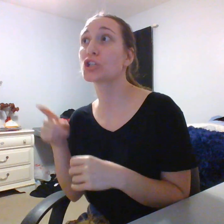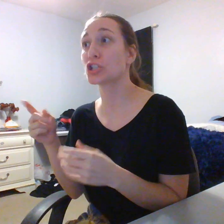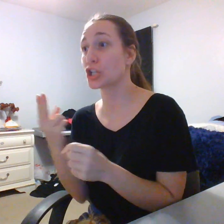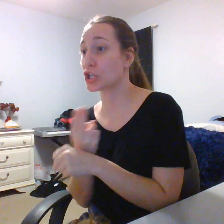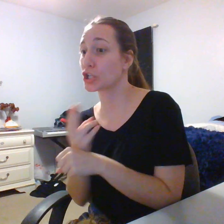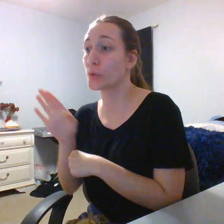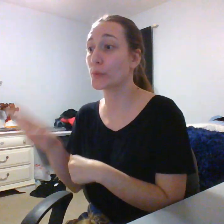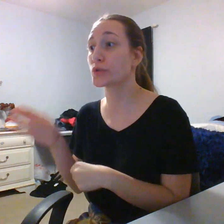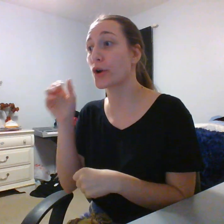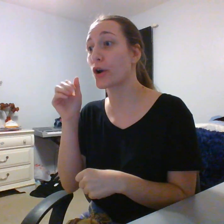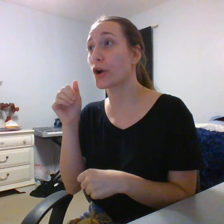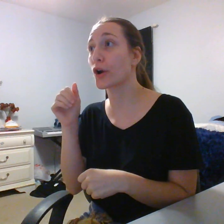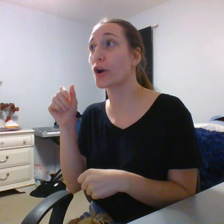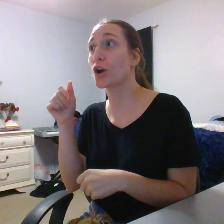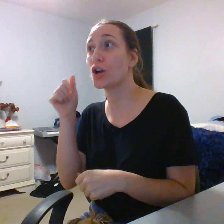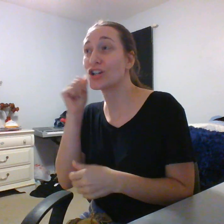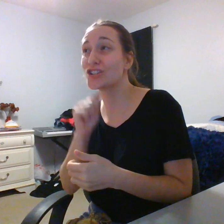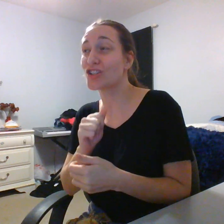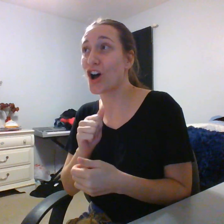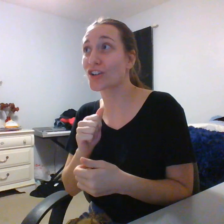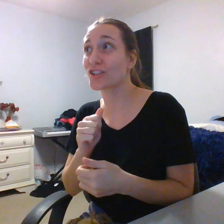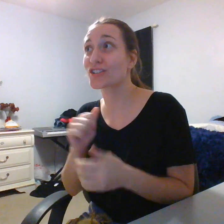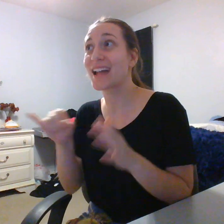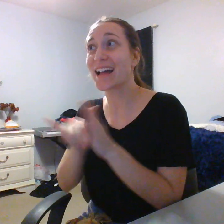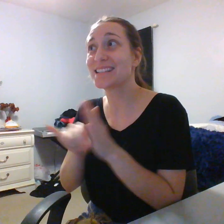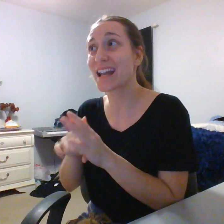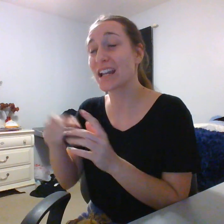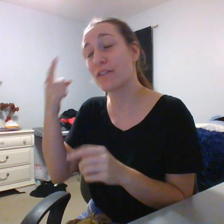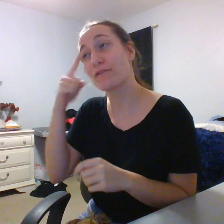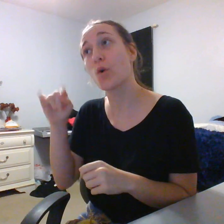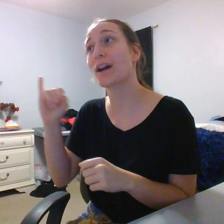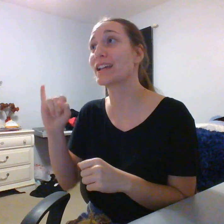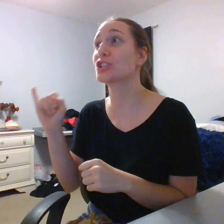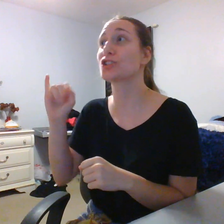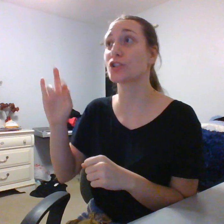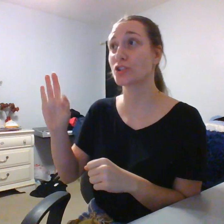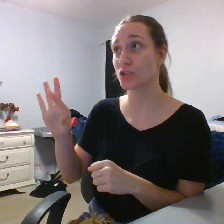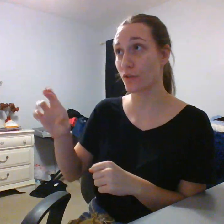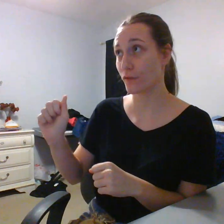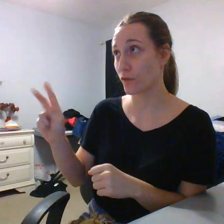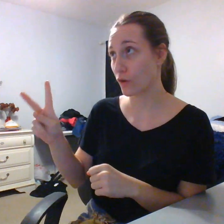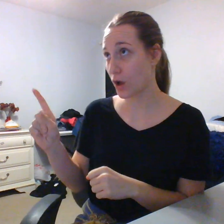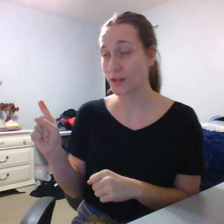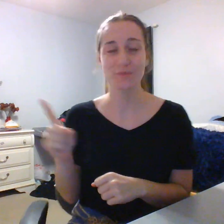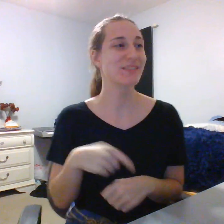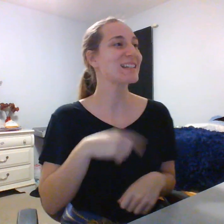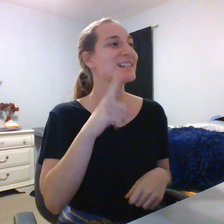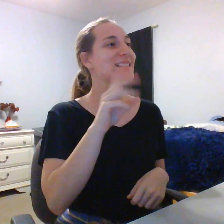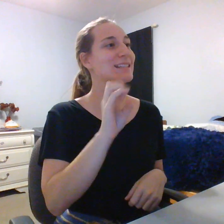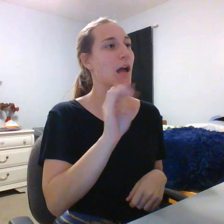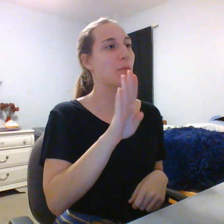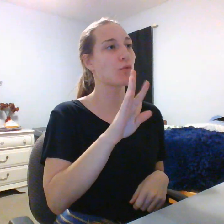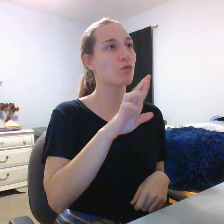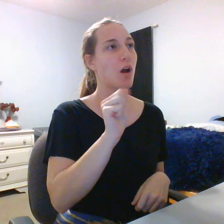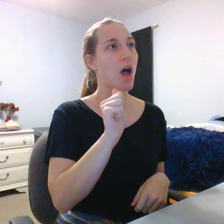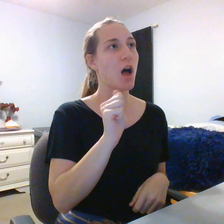daughter's identity to commit insurance fraud. Alan Brown, Farah Al-Azari, Deborah Green, and Sam Carter. Dr. Gray, we have your list of